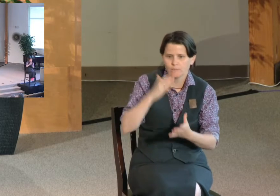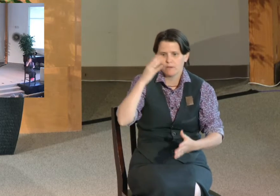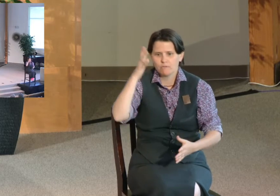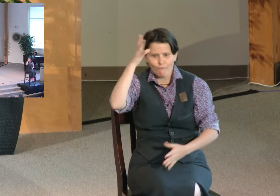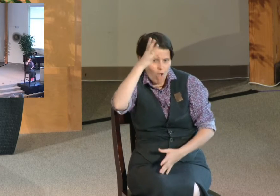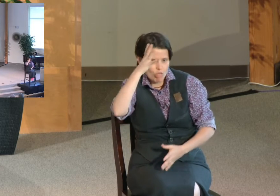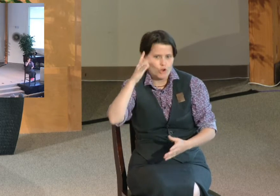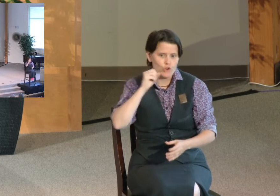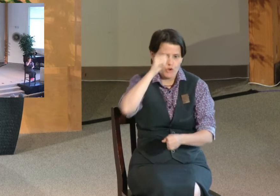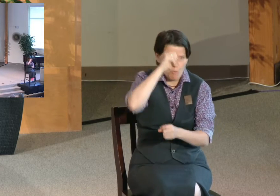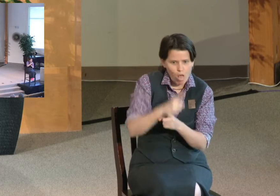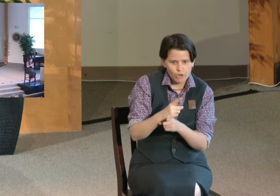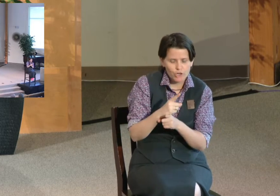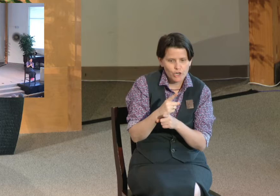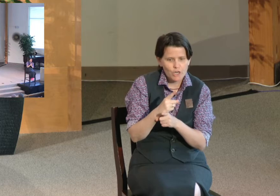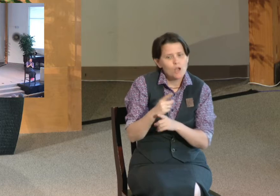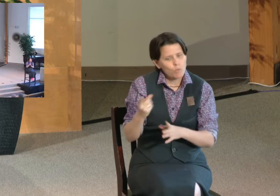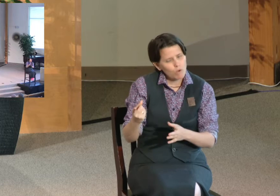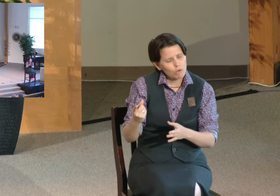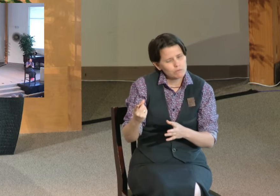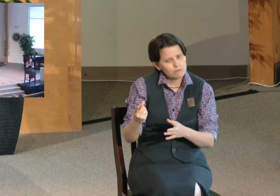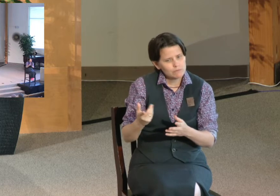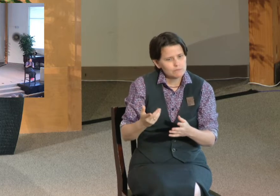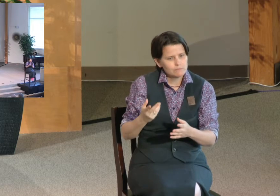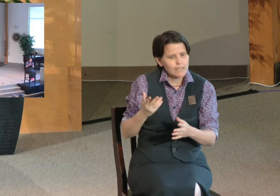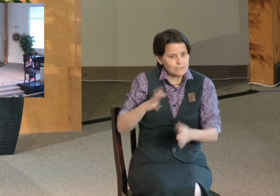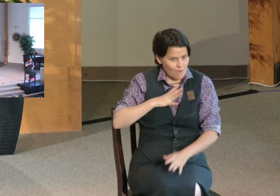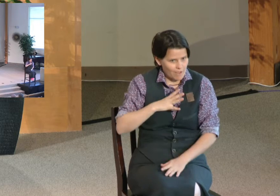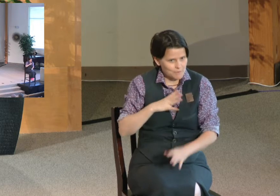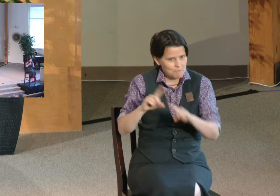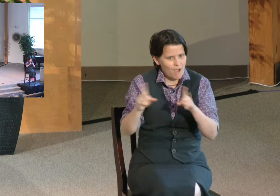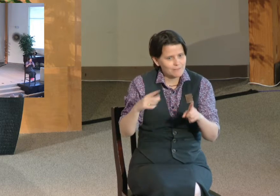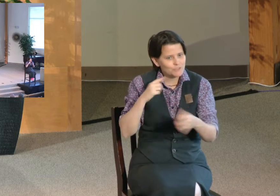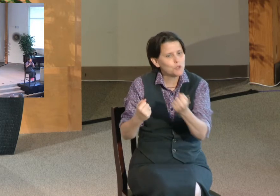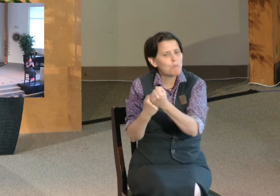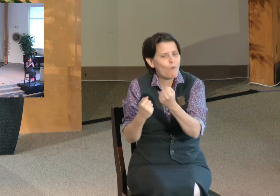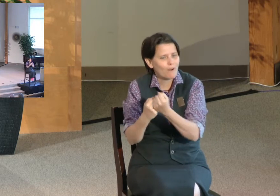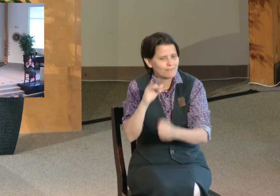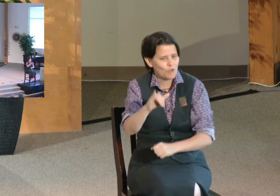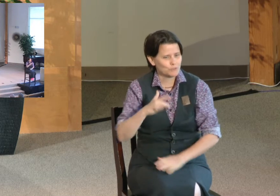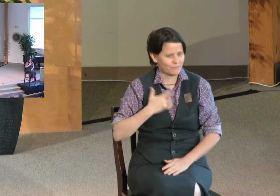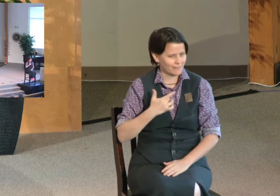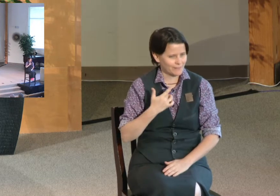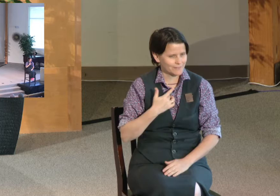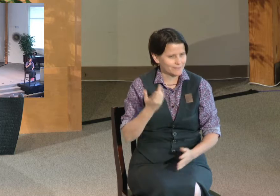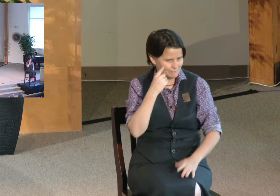them. All right, does that feel a little more manageable? Yes. All right.